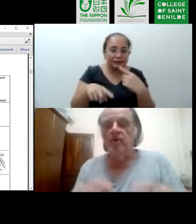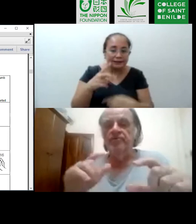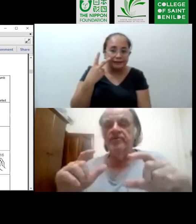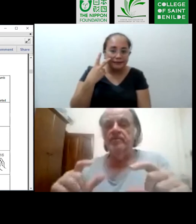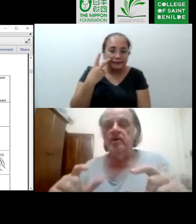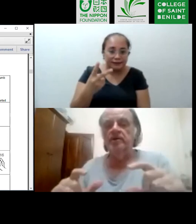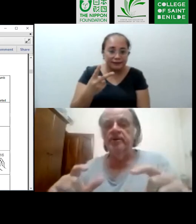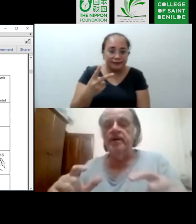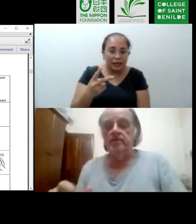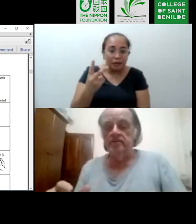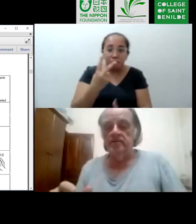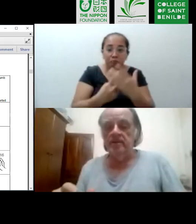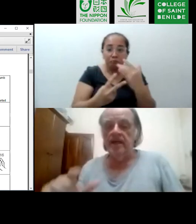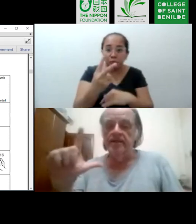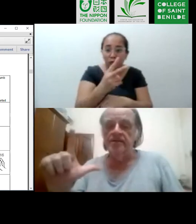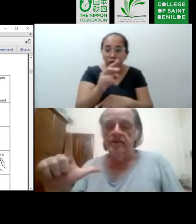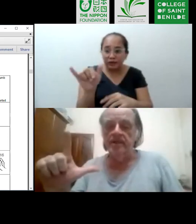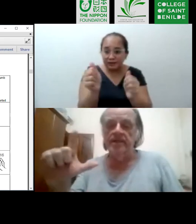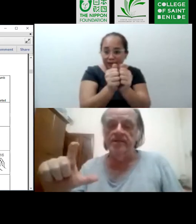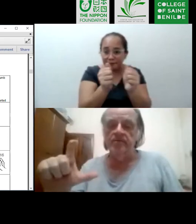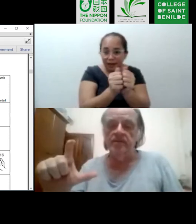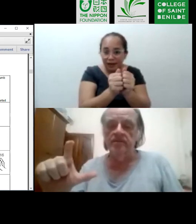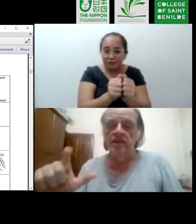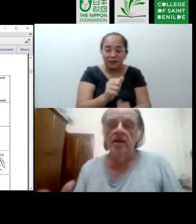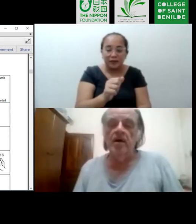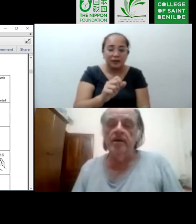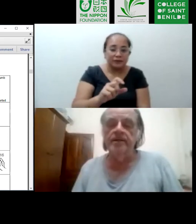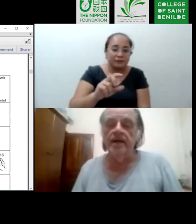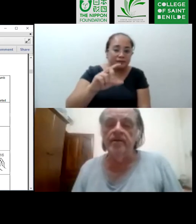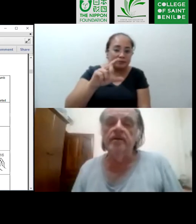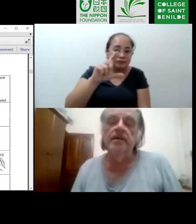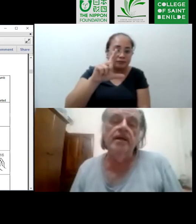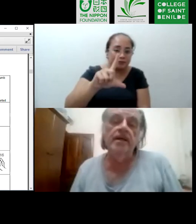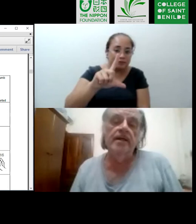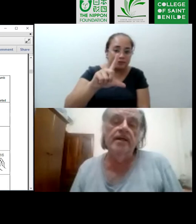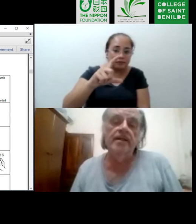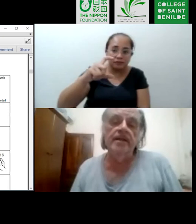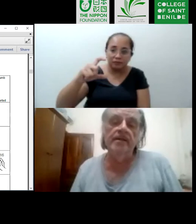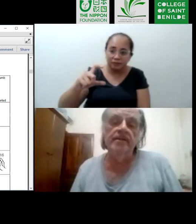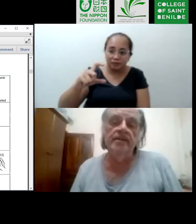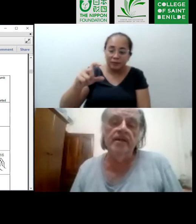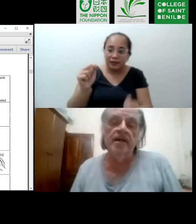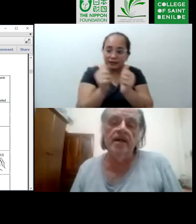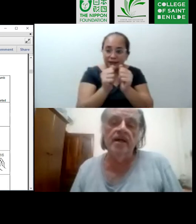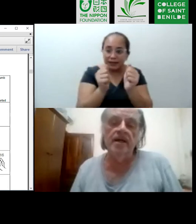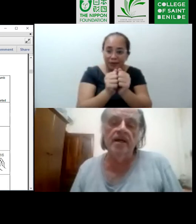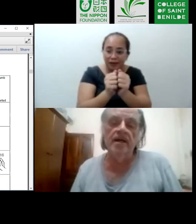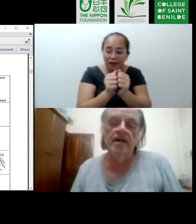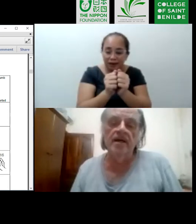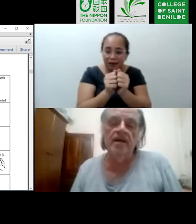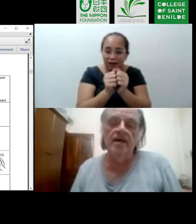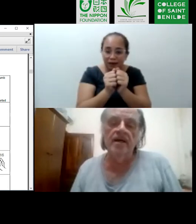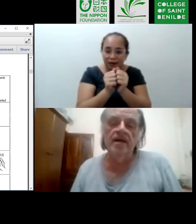and both of them are together, like this one and this one are together, then